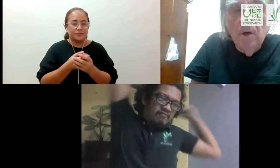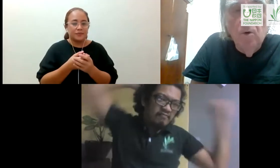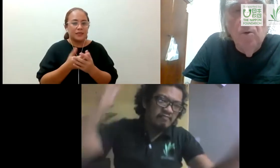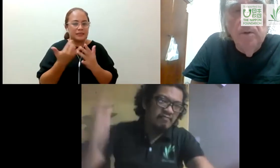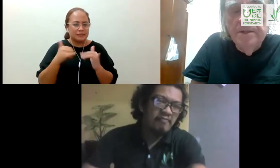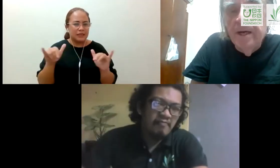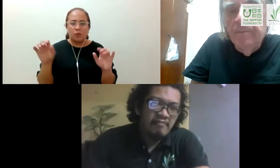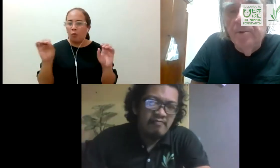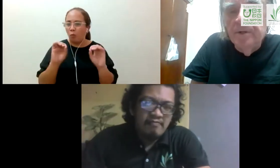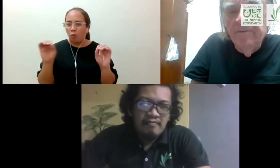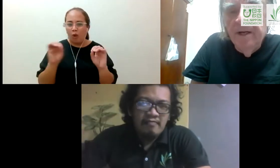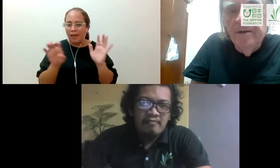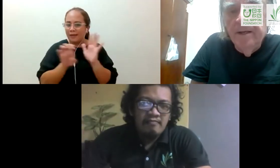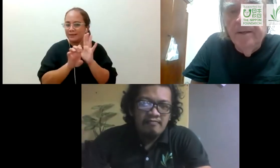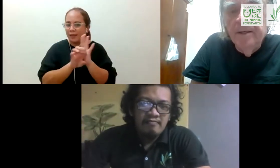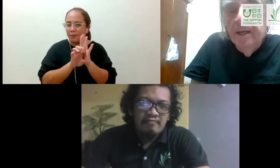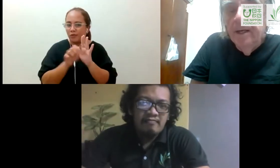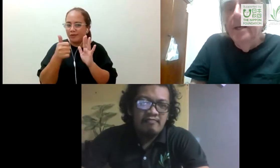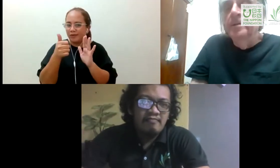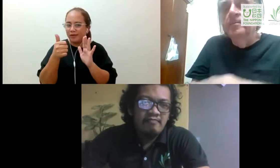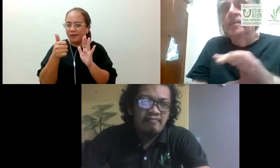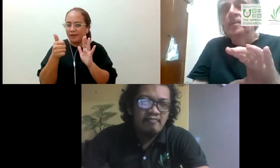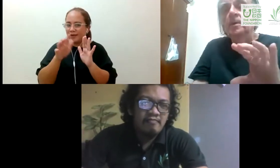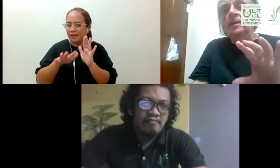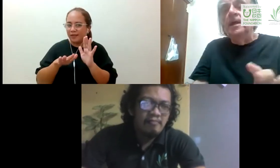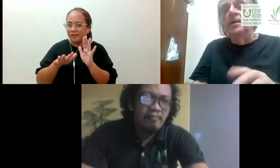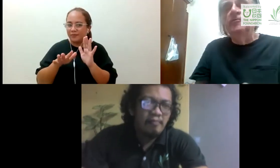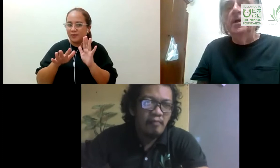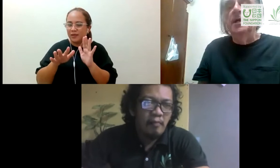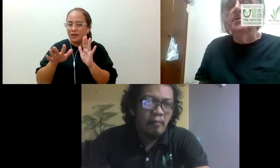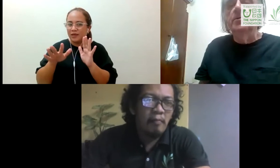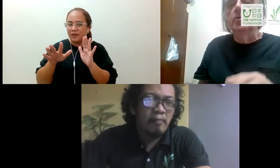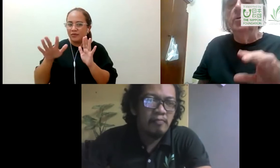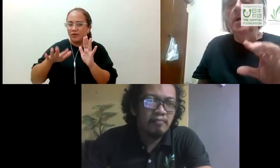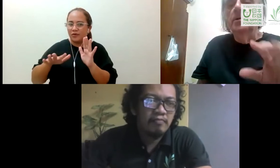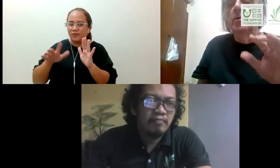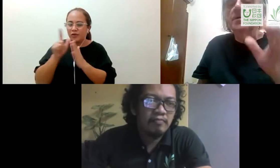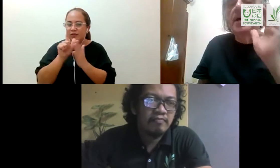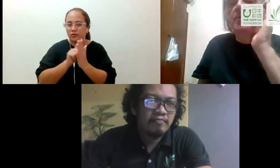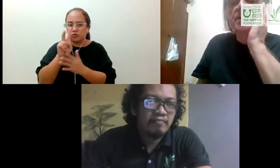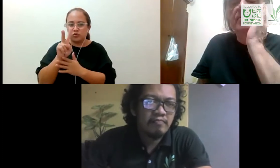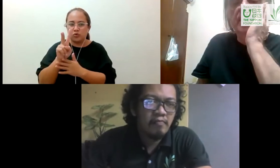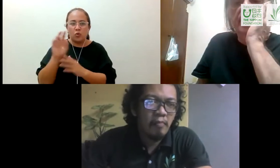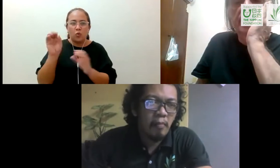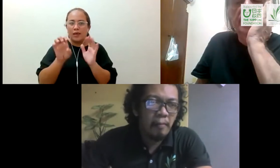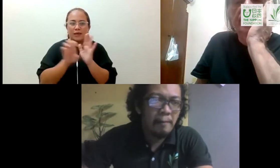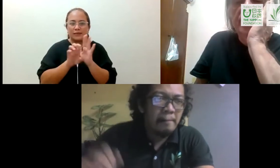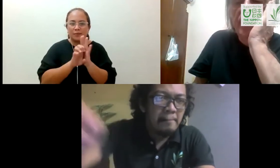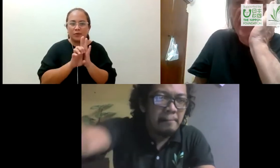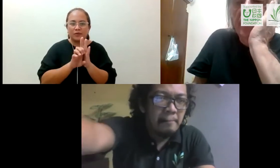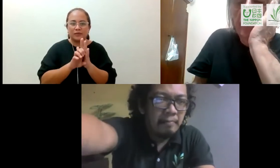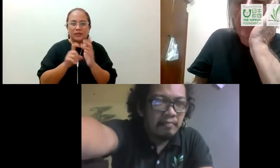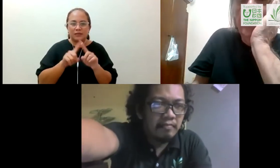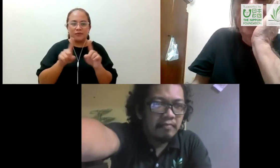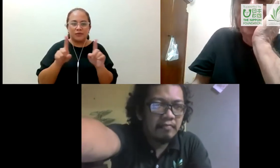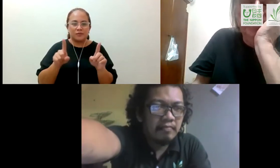still no examples of anything in the data for lesson 2, no examples of anything that differs